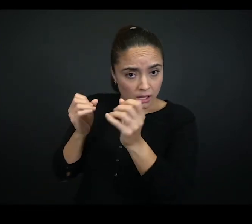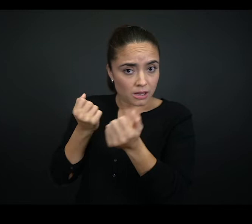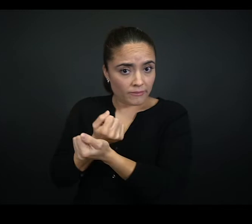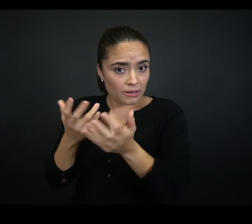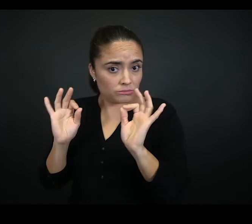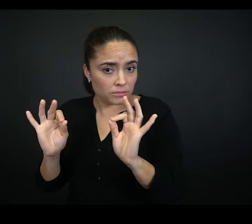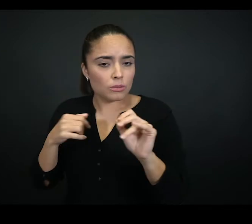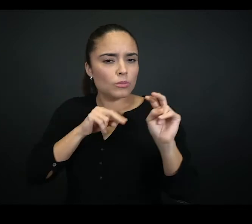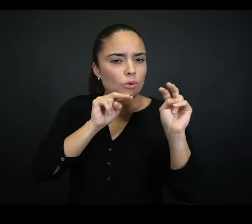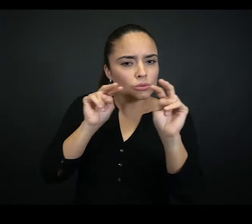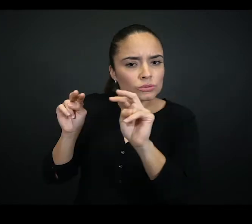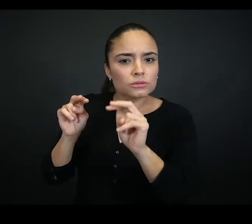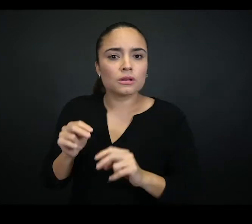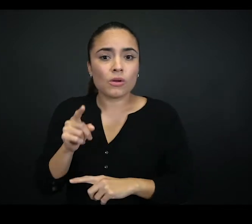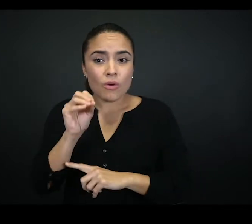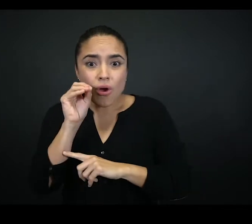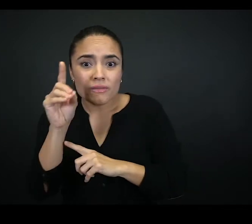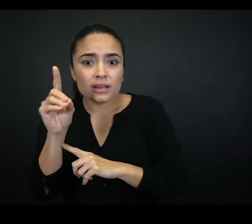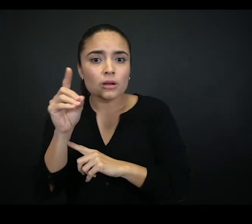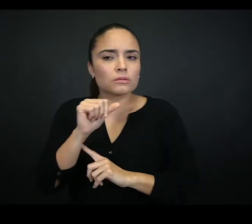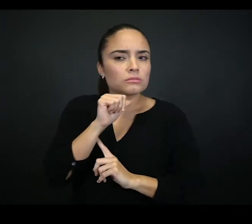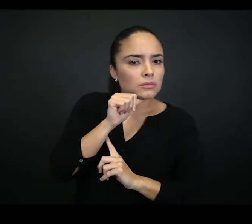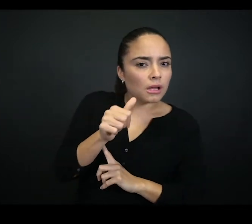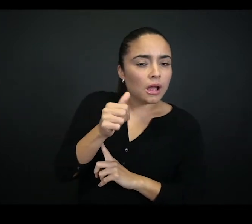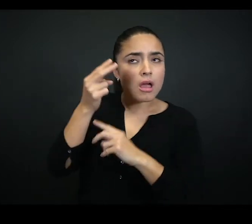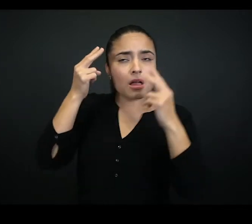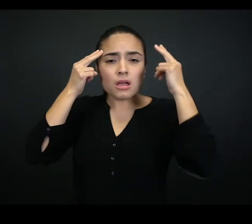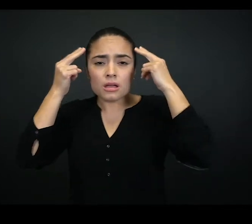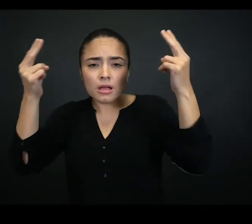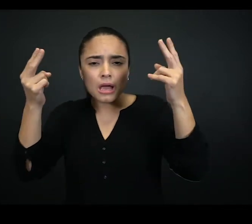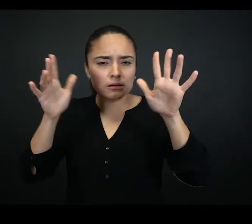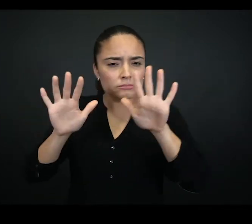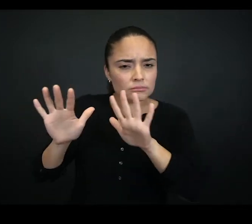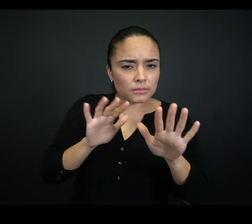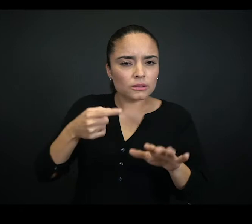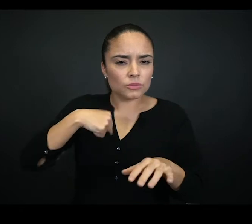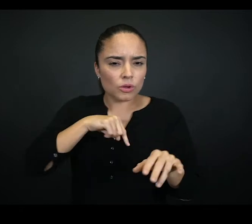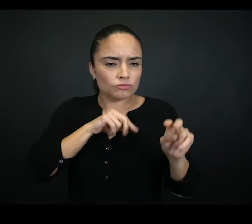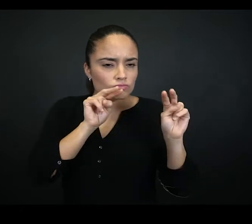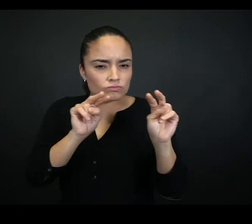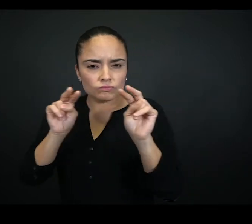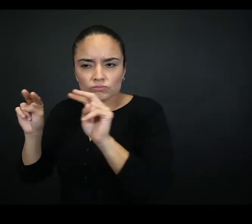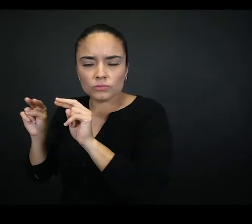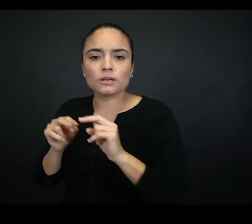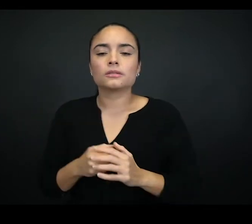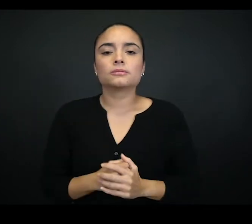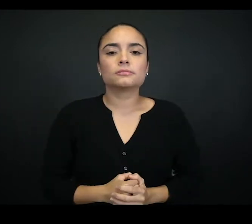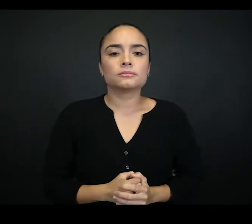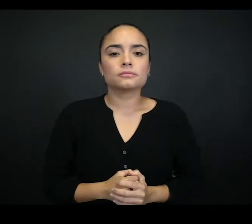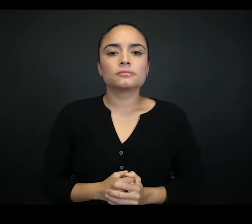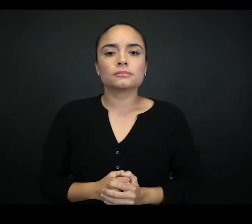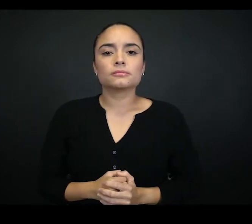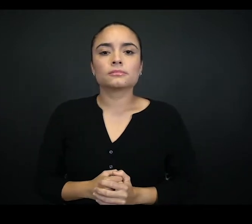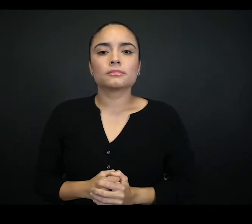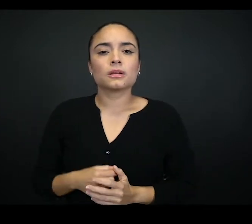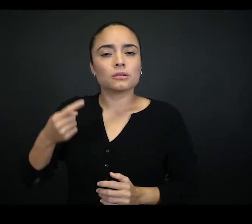So that's what the mirrors are for. People will come in, they'll sit, they'll use their drugs, dispose of